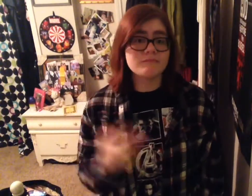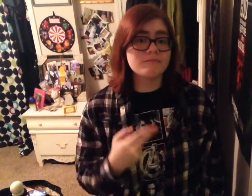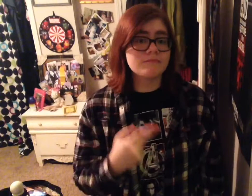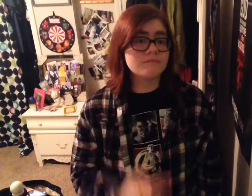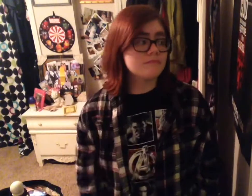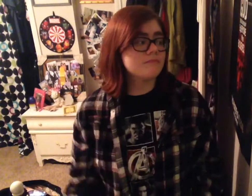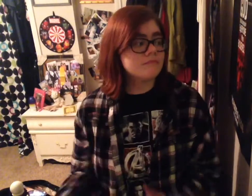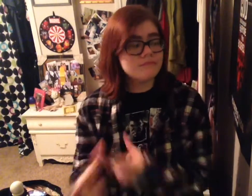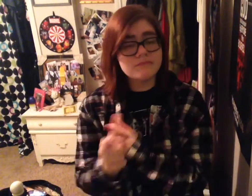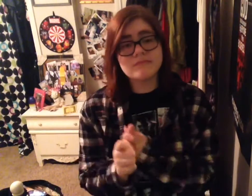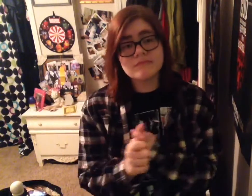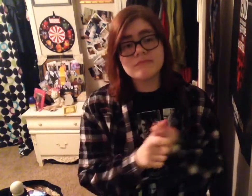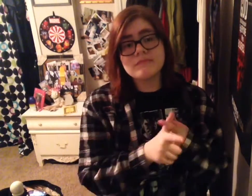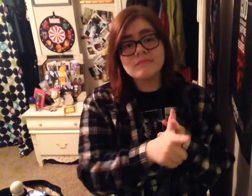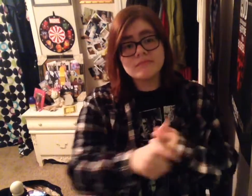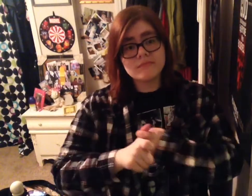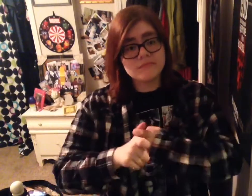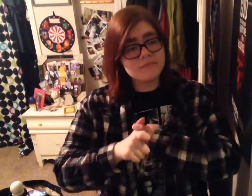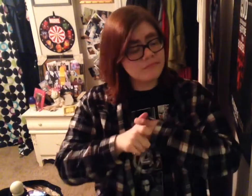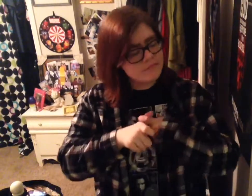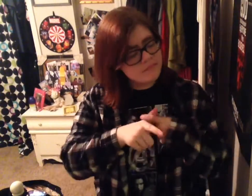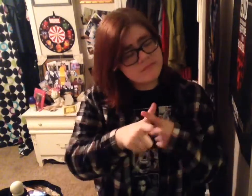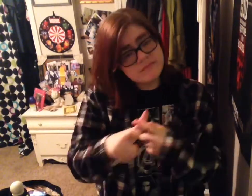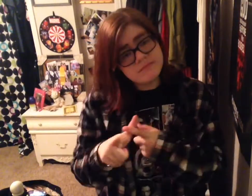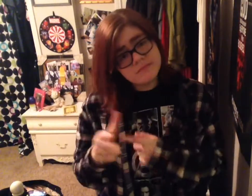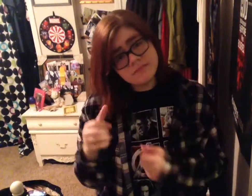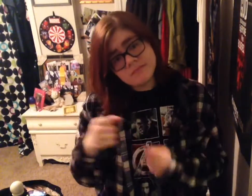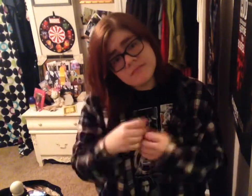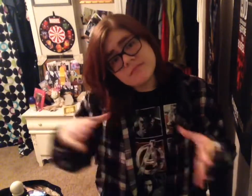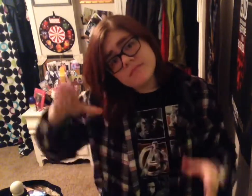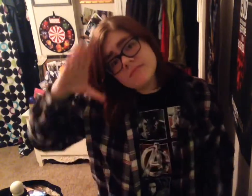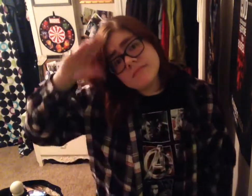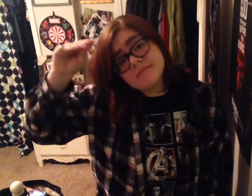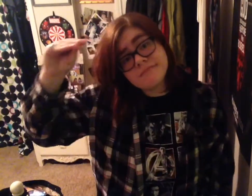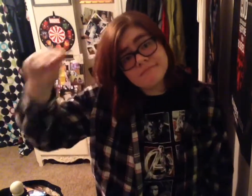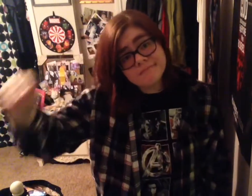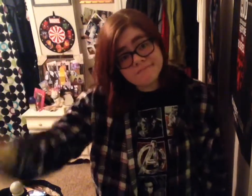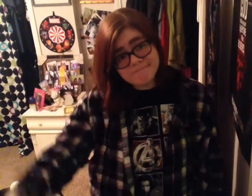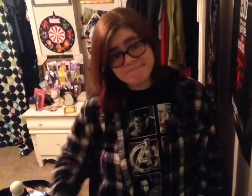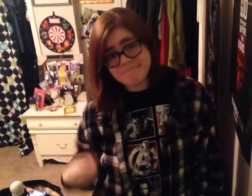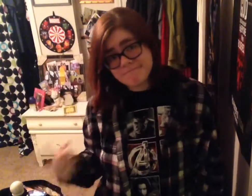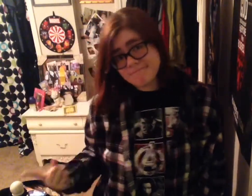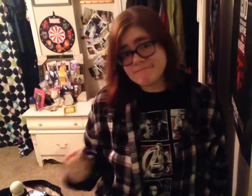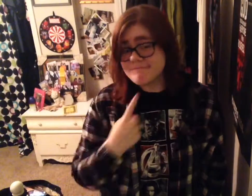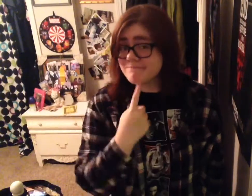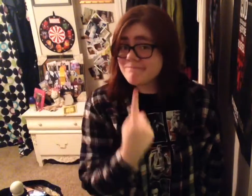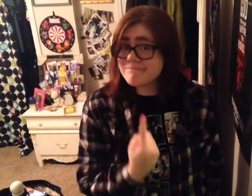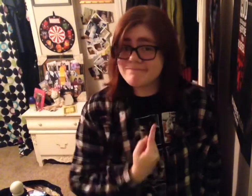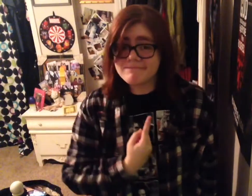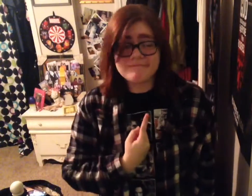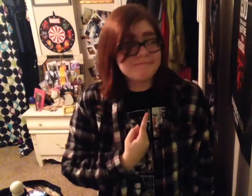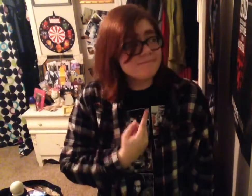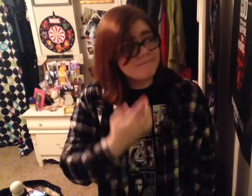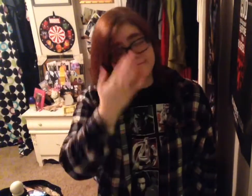Hook Run, run, lost boy They say to me